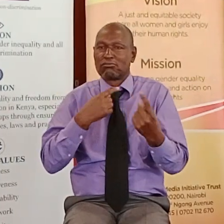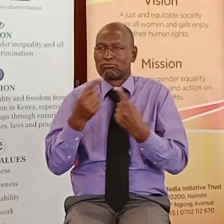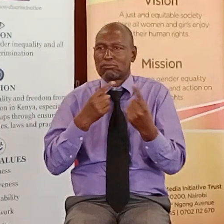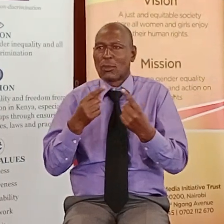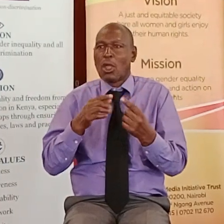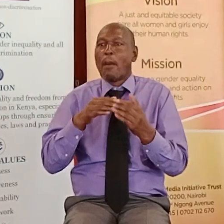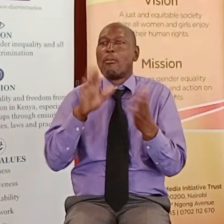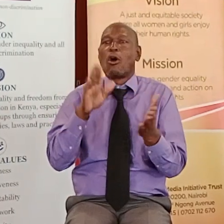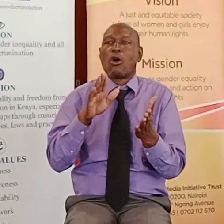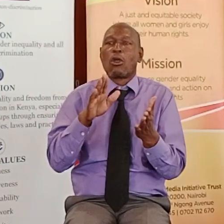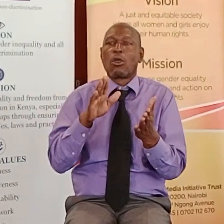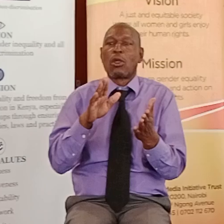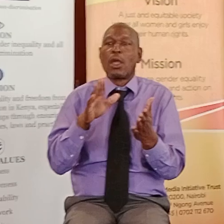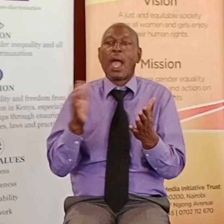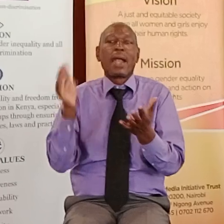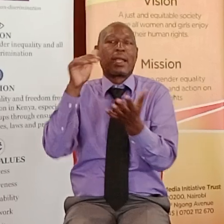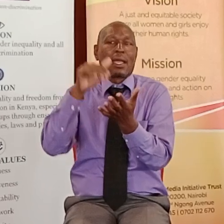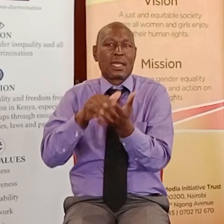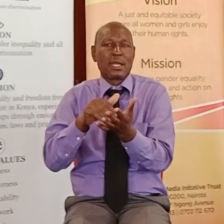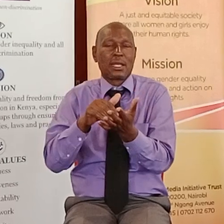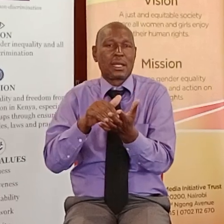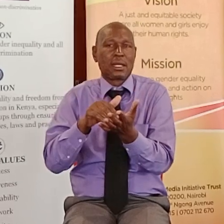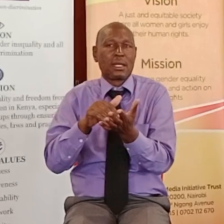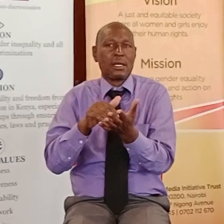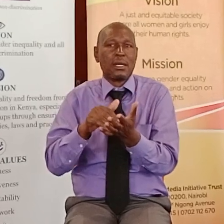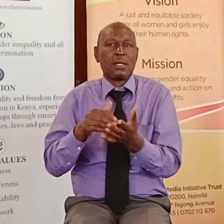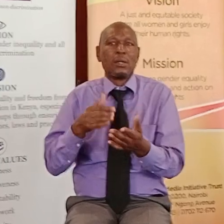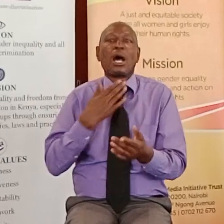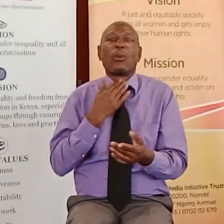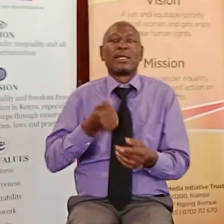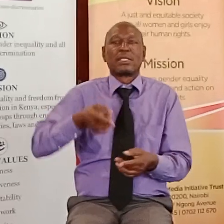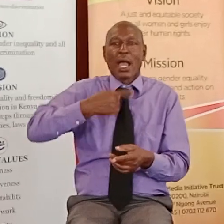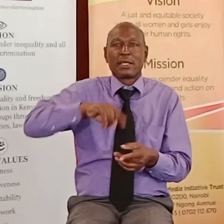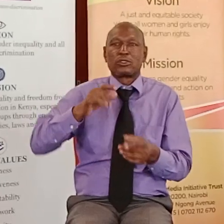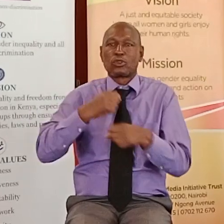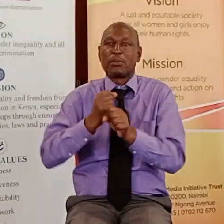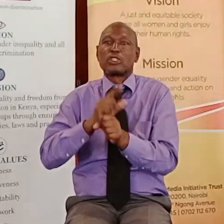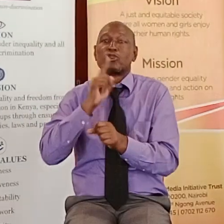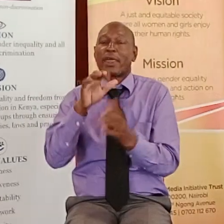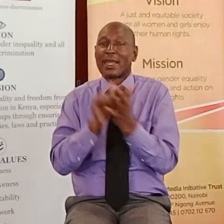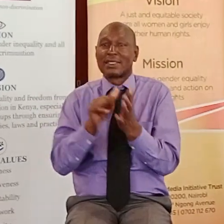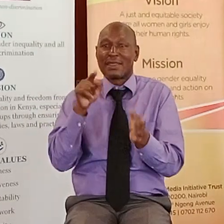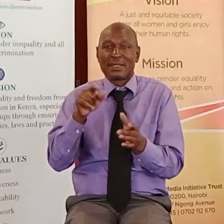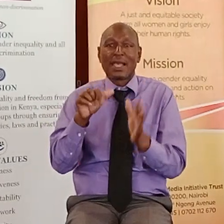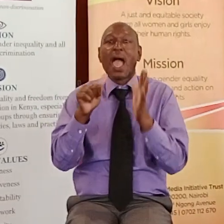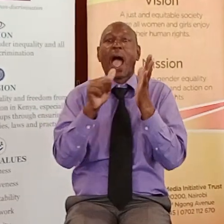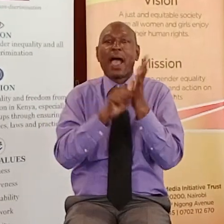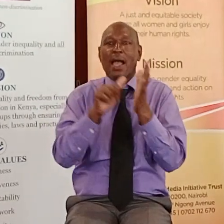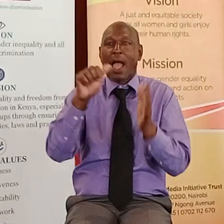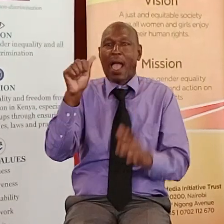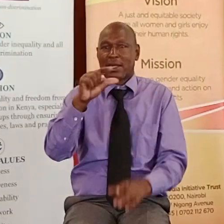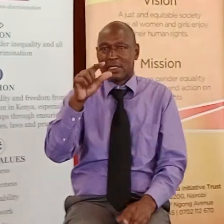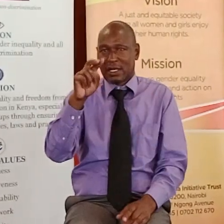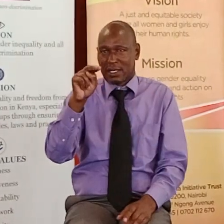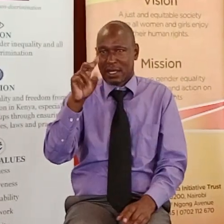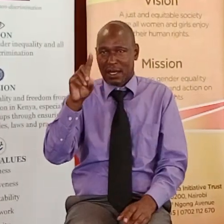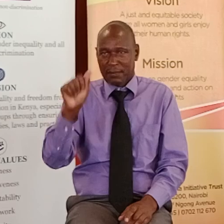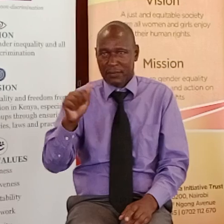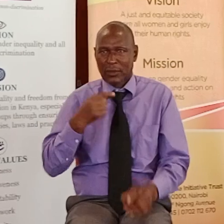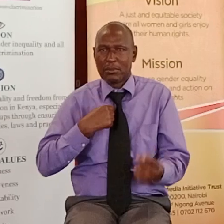but again, just to know all of us to ensure that that agenda And I'm speaking about gender, not just